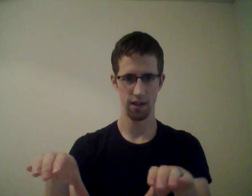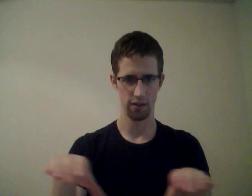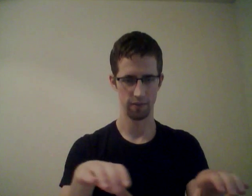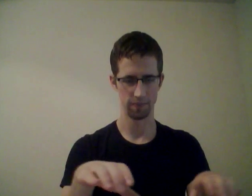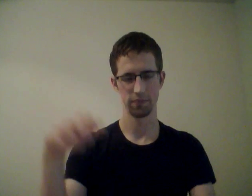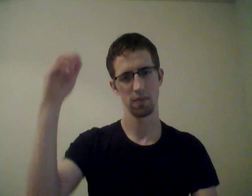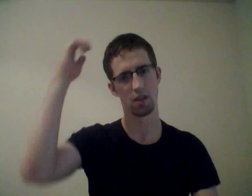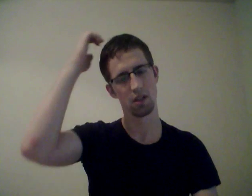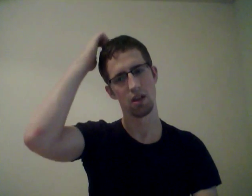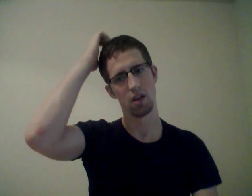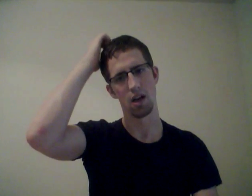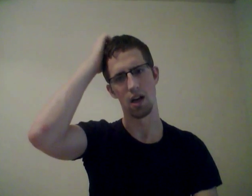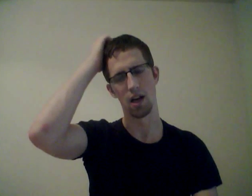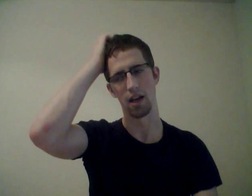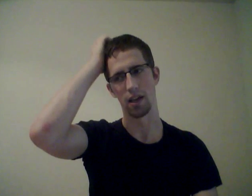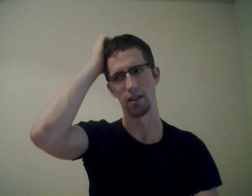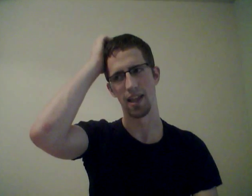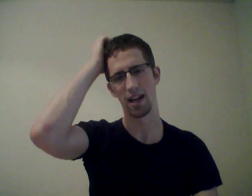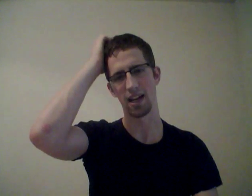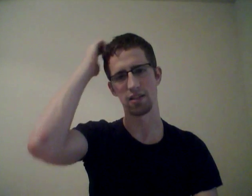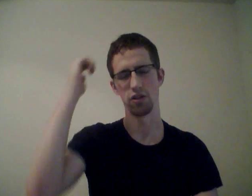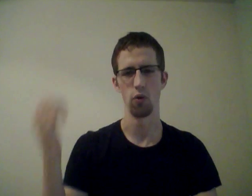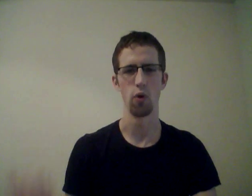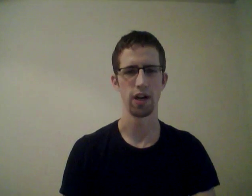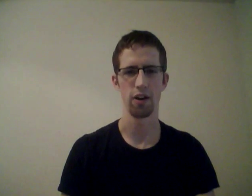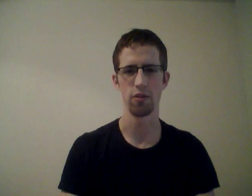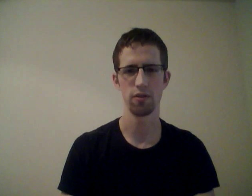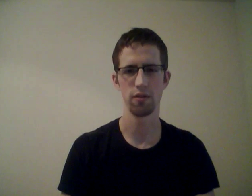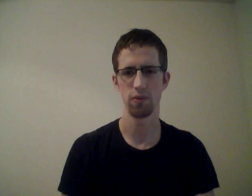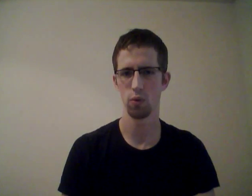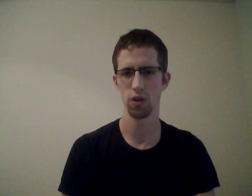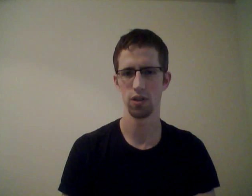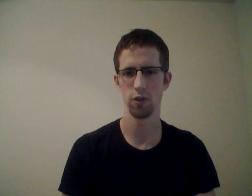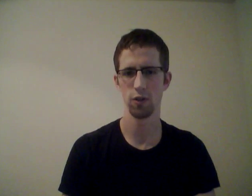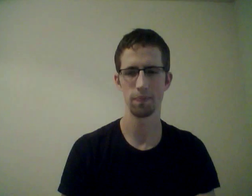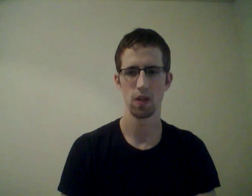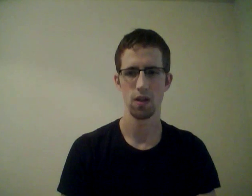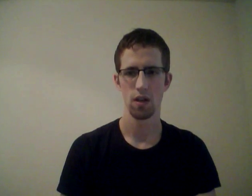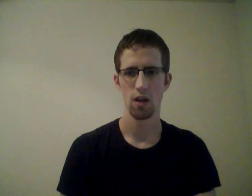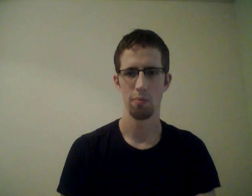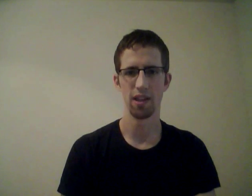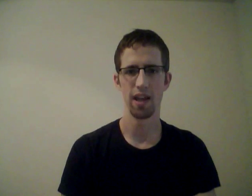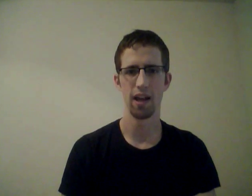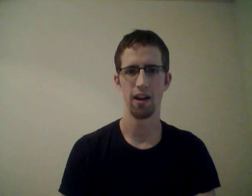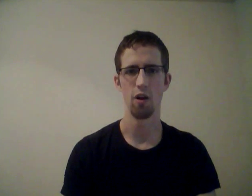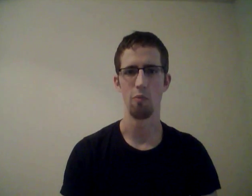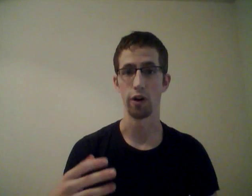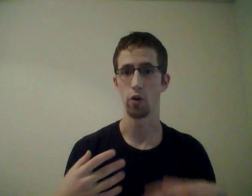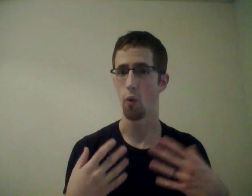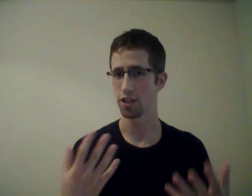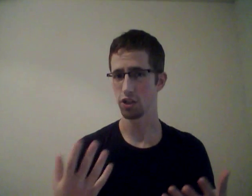together. And that, I guess, is your ordinary use of the word do. But then a more